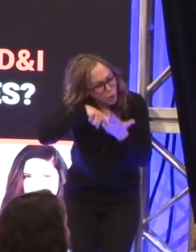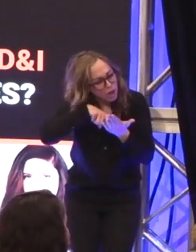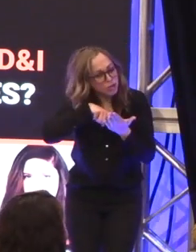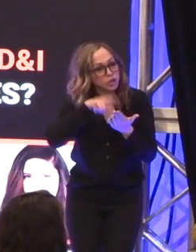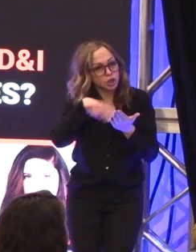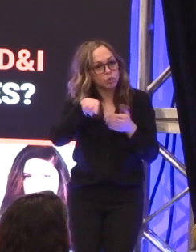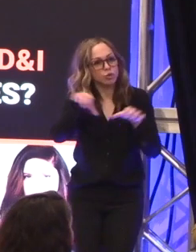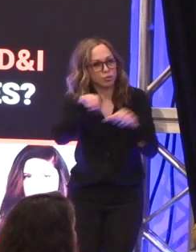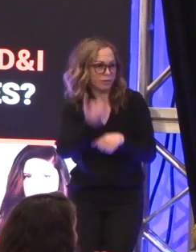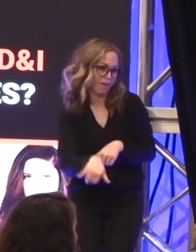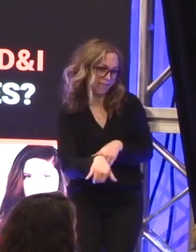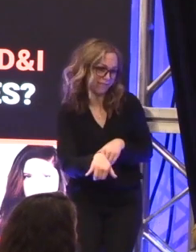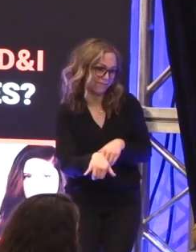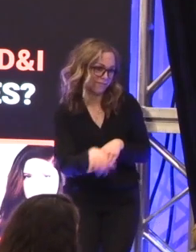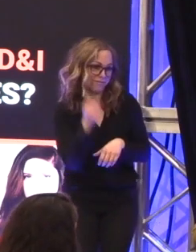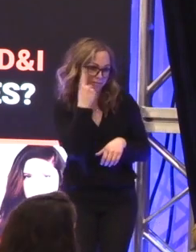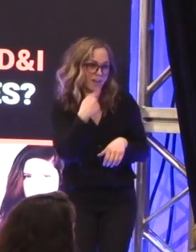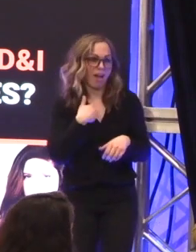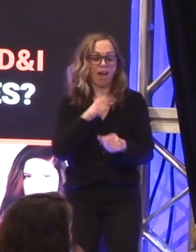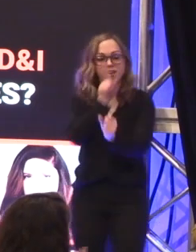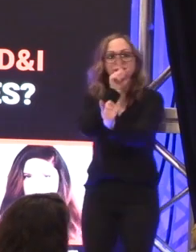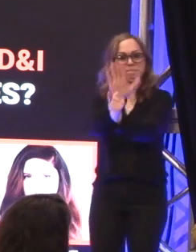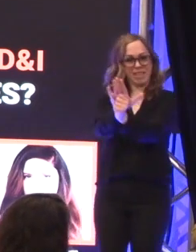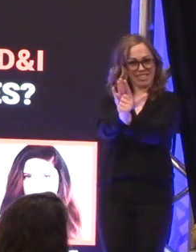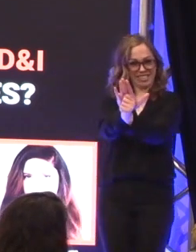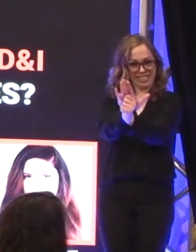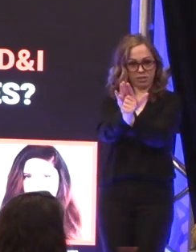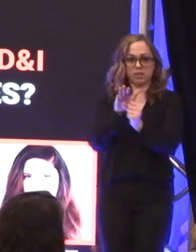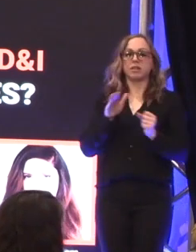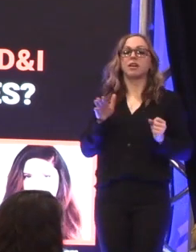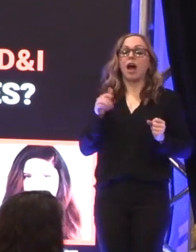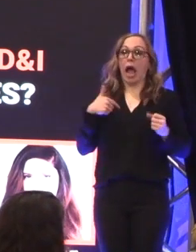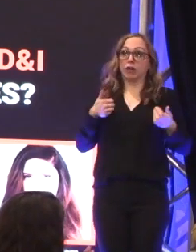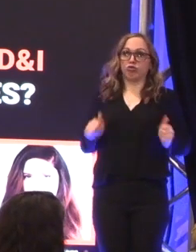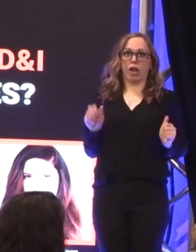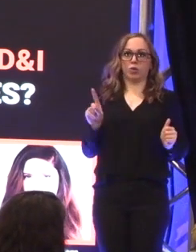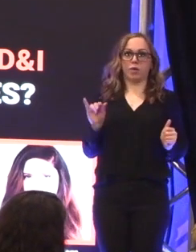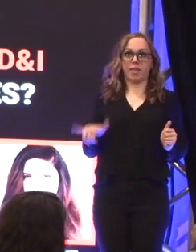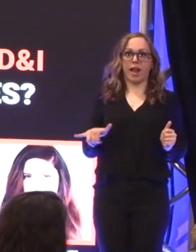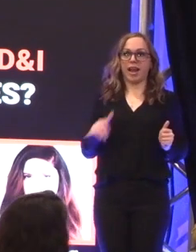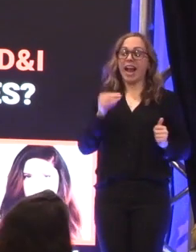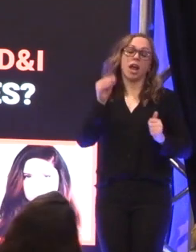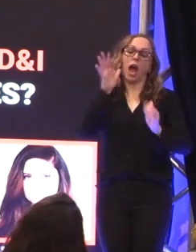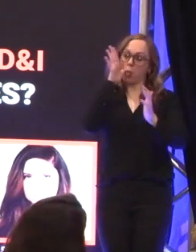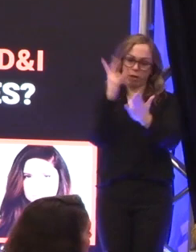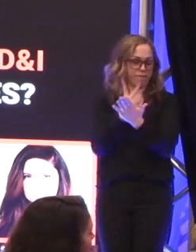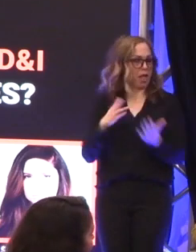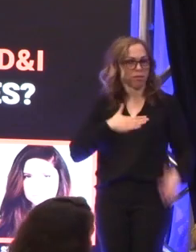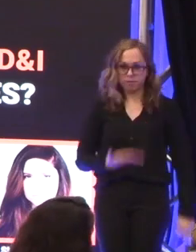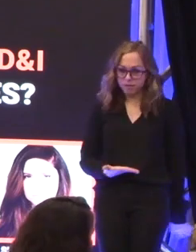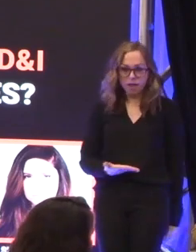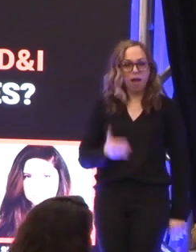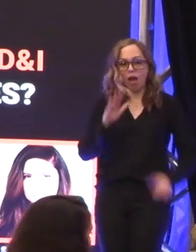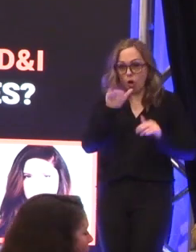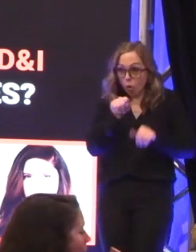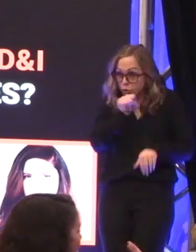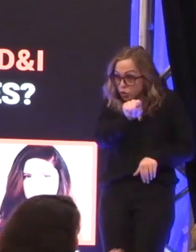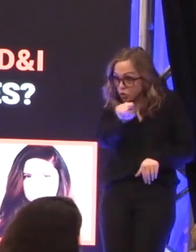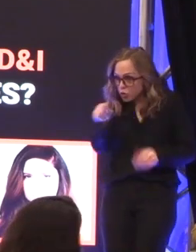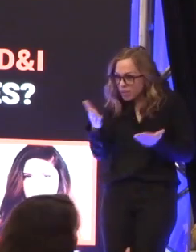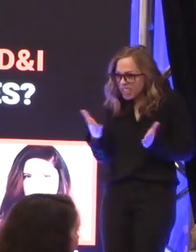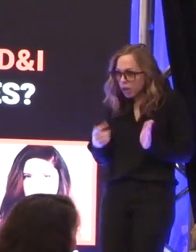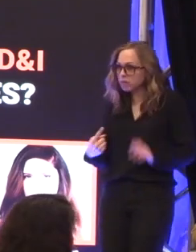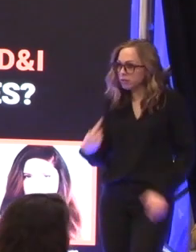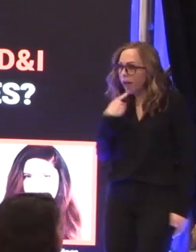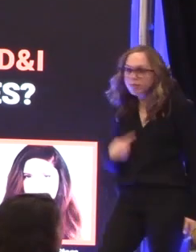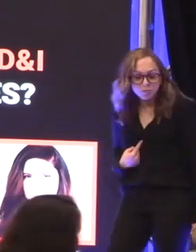that happens. And I can make the commitment that that will be something that I will try to do. I will still fail, and I hope that every single one of you here checks